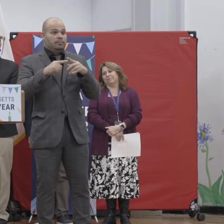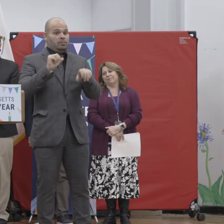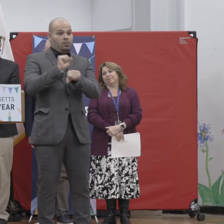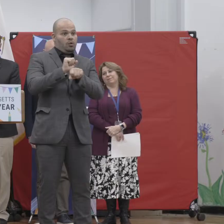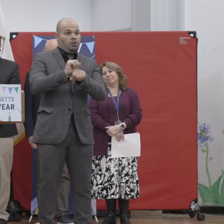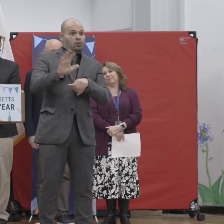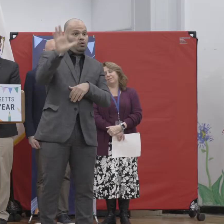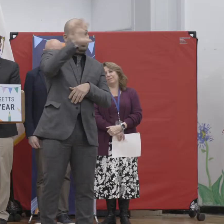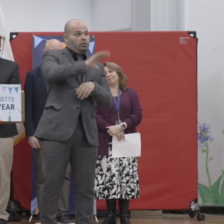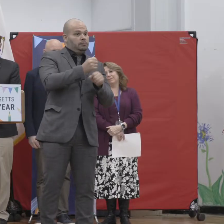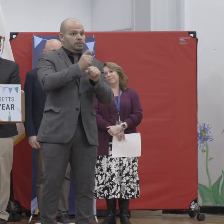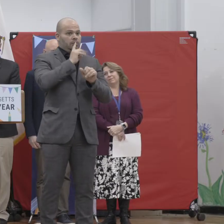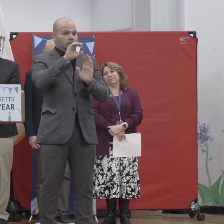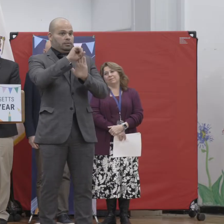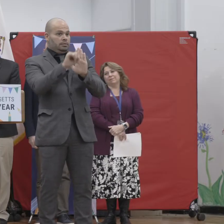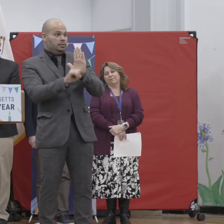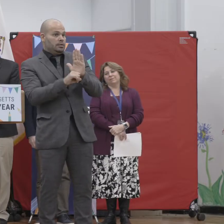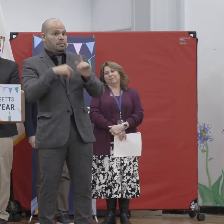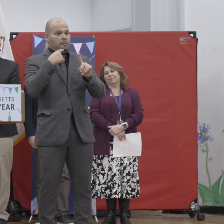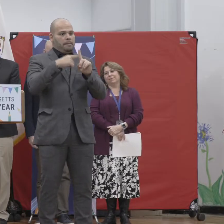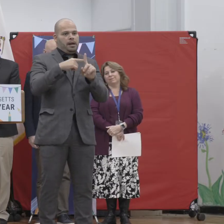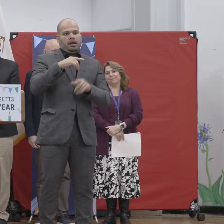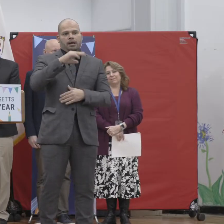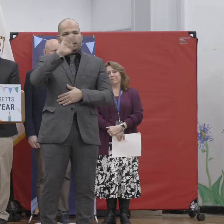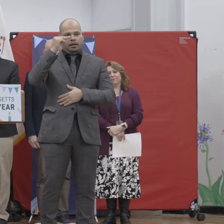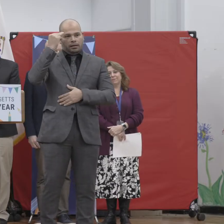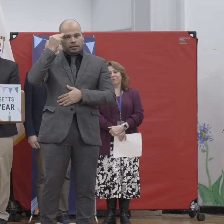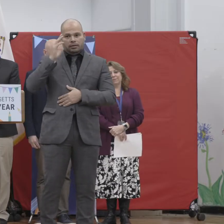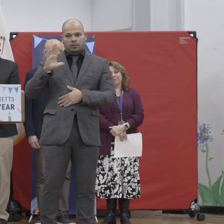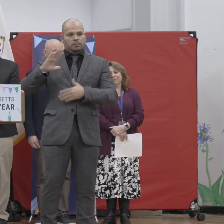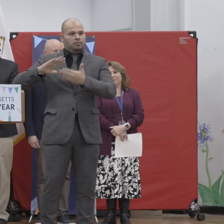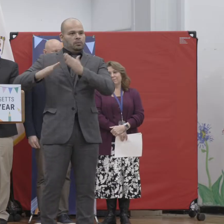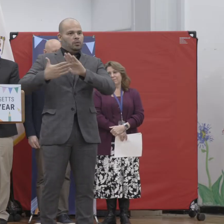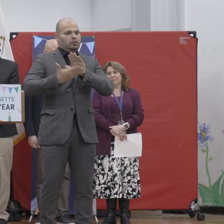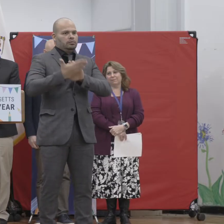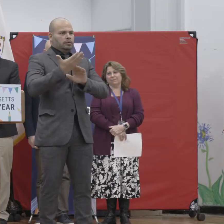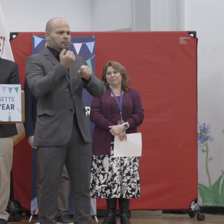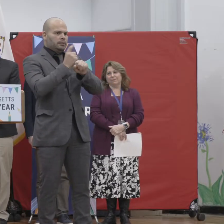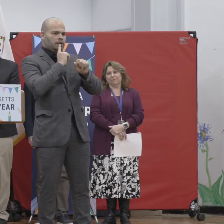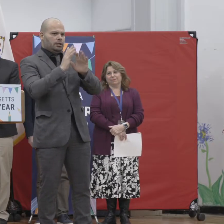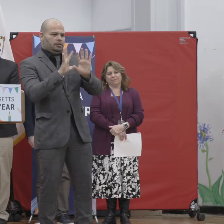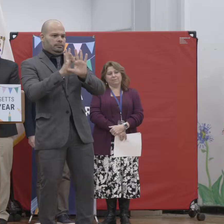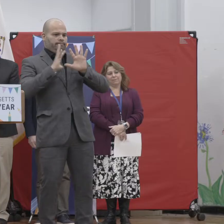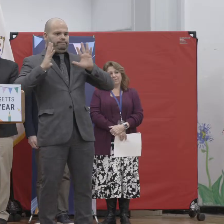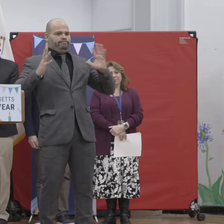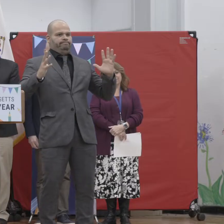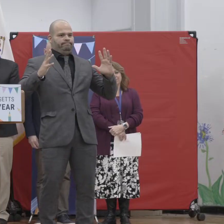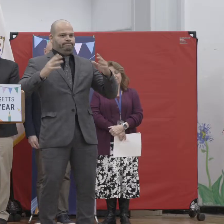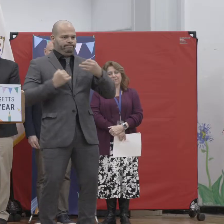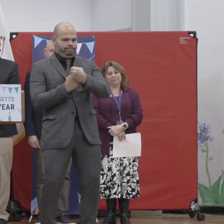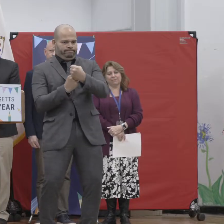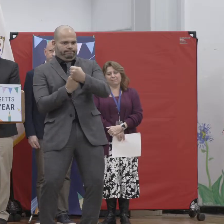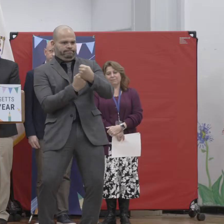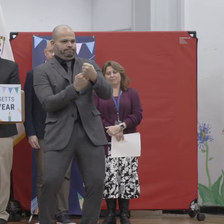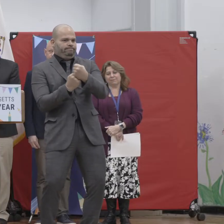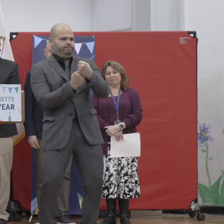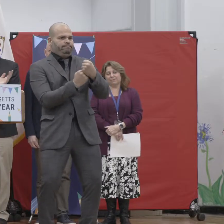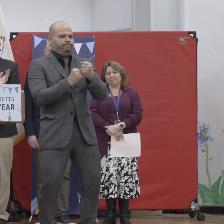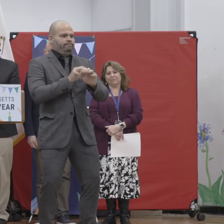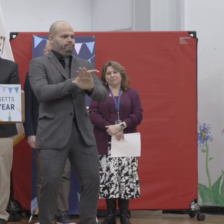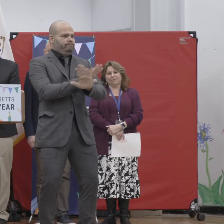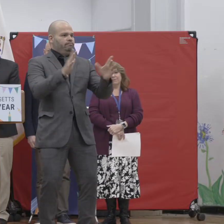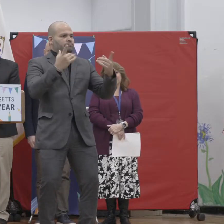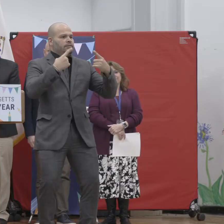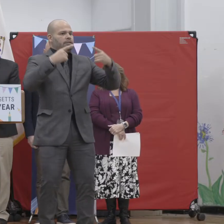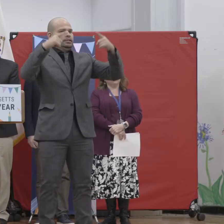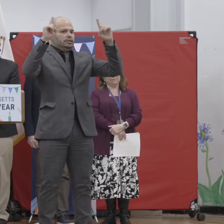city, you know, we have teams and everybody is behind you guys, and we all want to see you do great. And we all want to see you be the very best